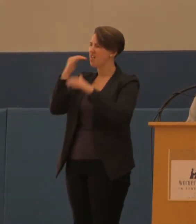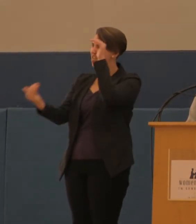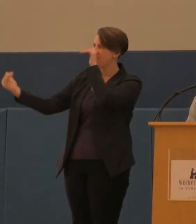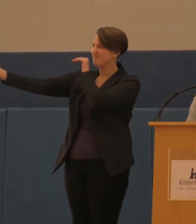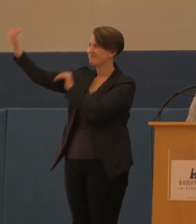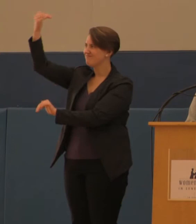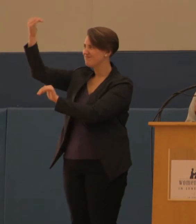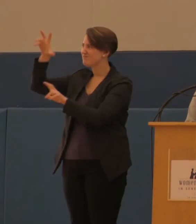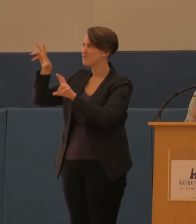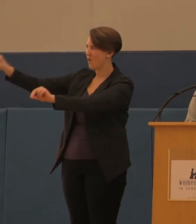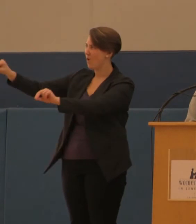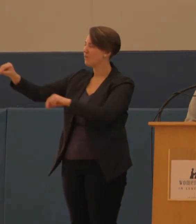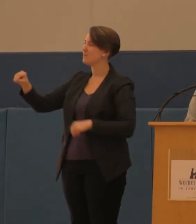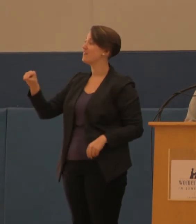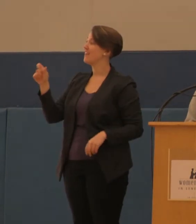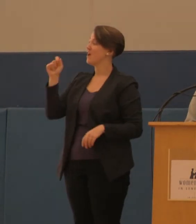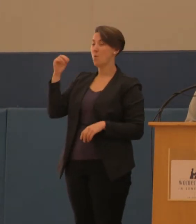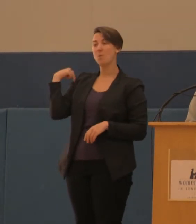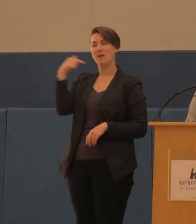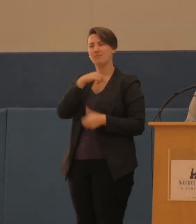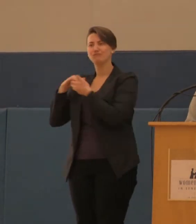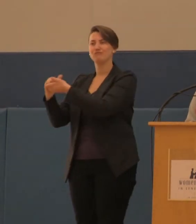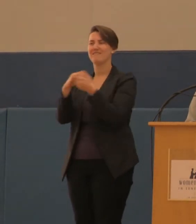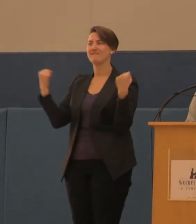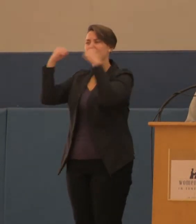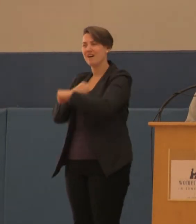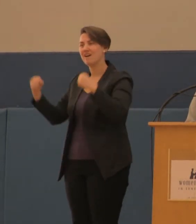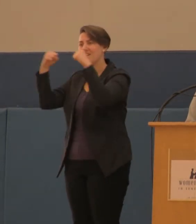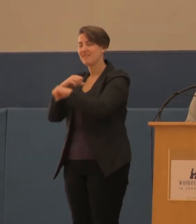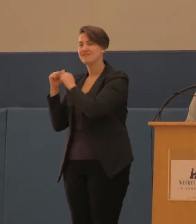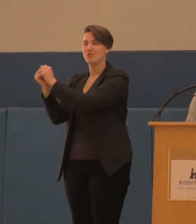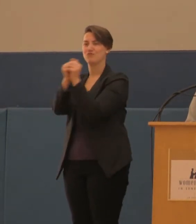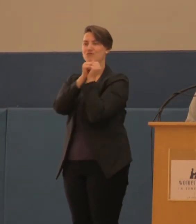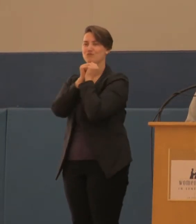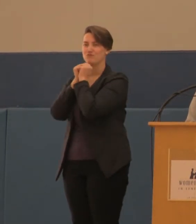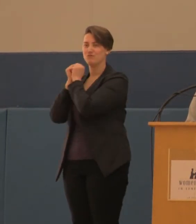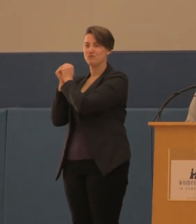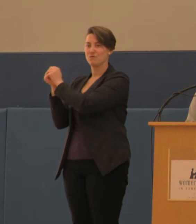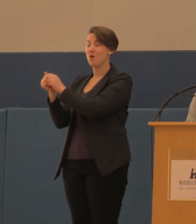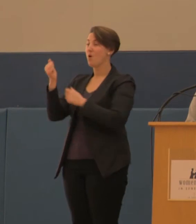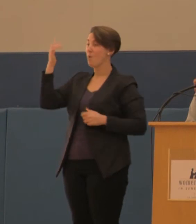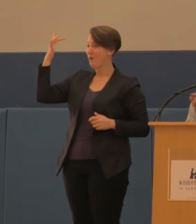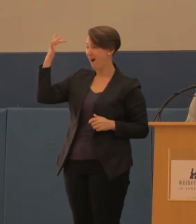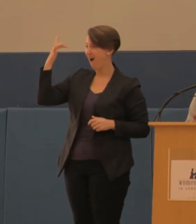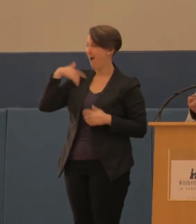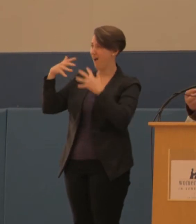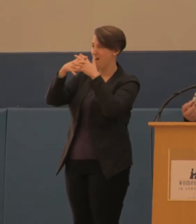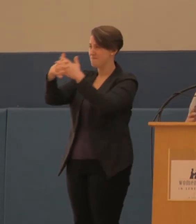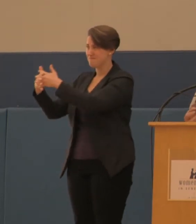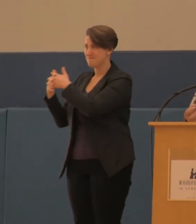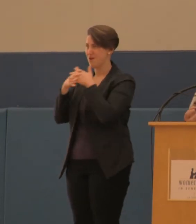inequality. That we are all going to fight together to make America what it has